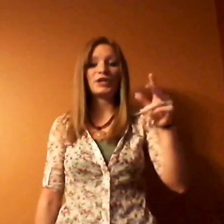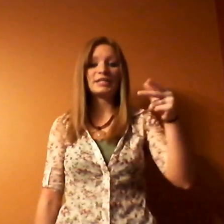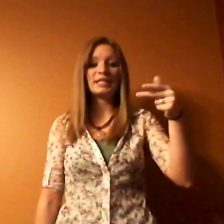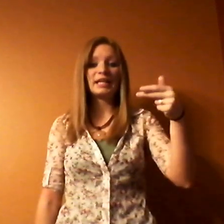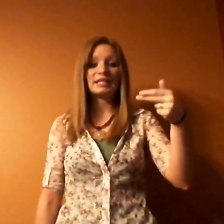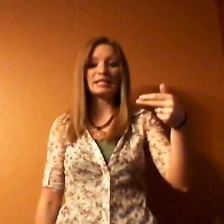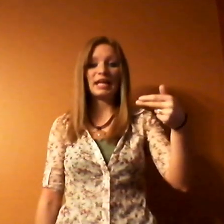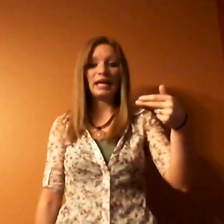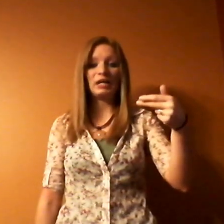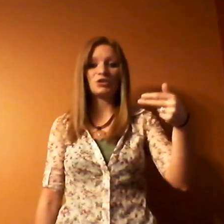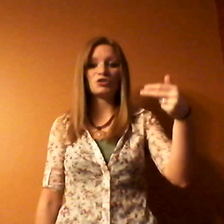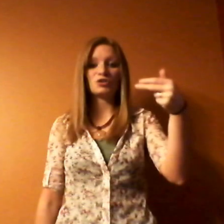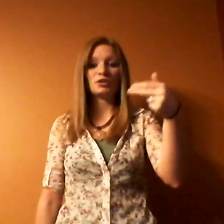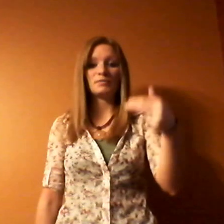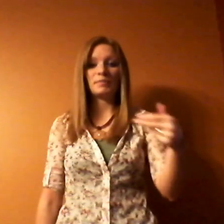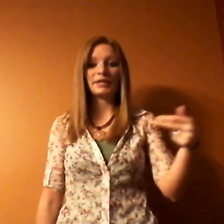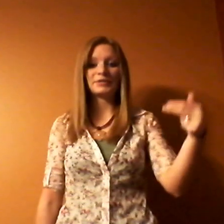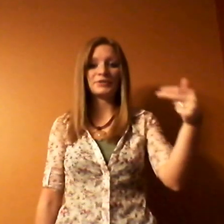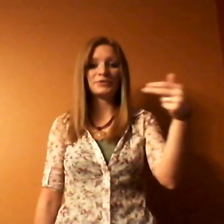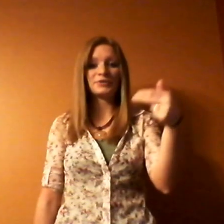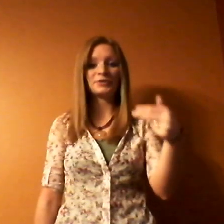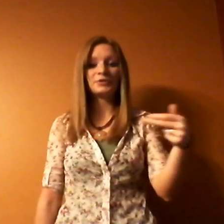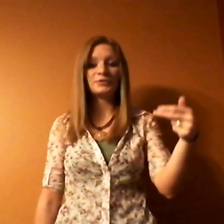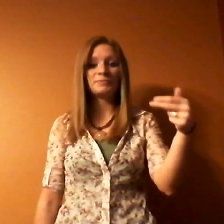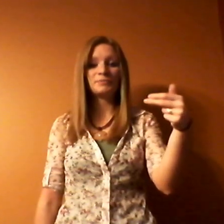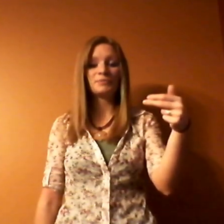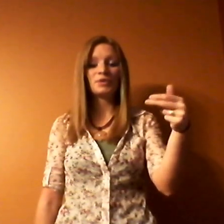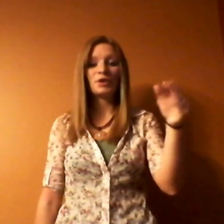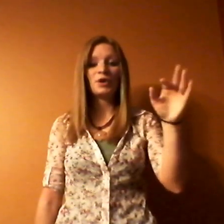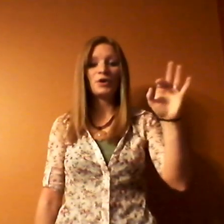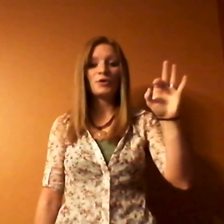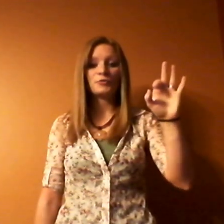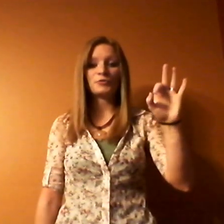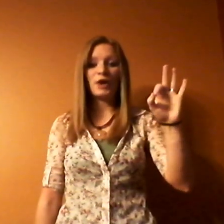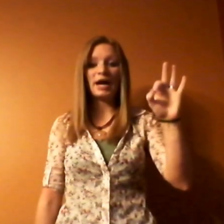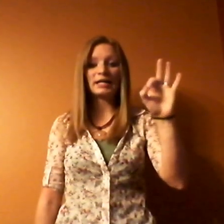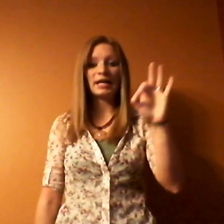Thursday is an H, makes a circle. Friday,